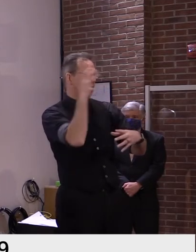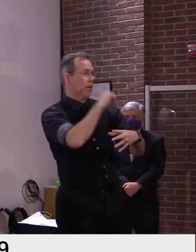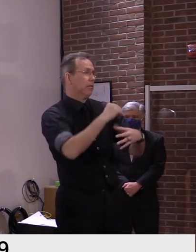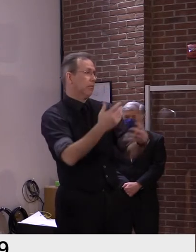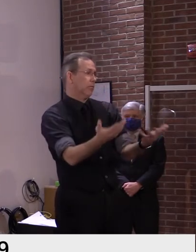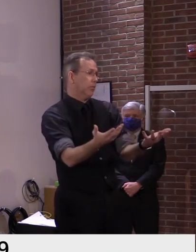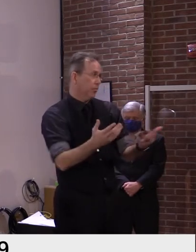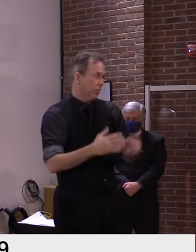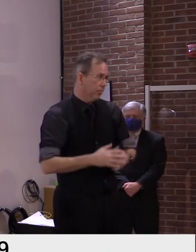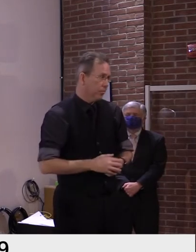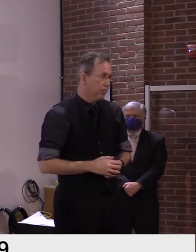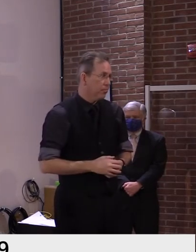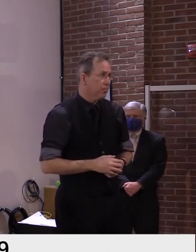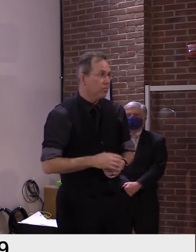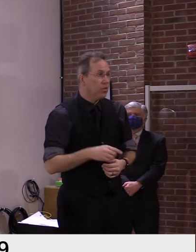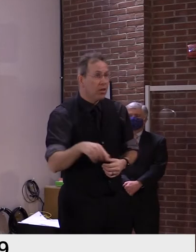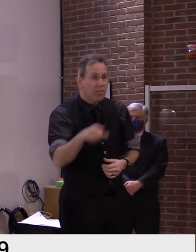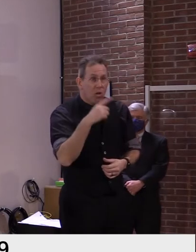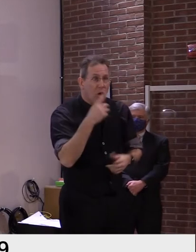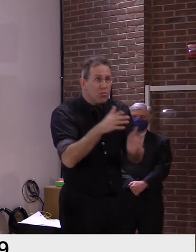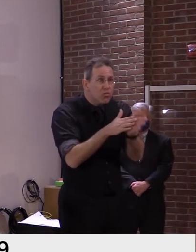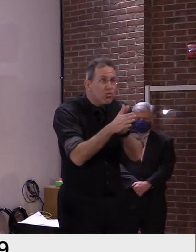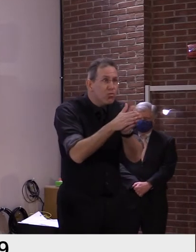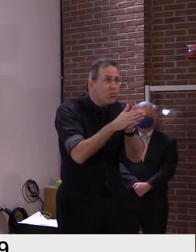early August. Okay.